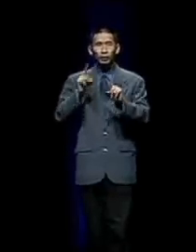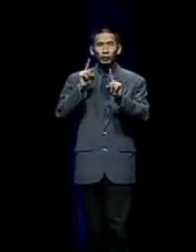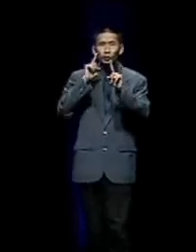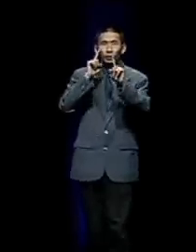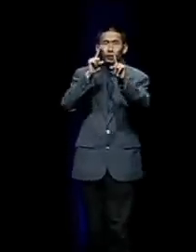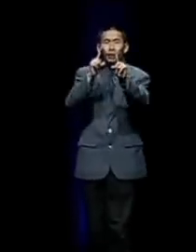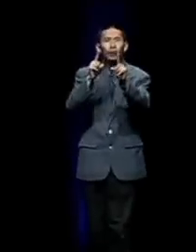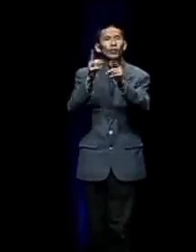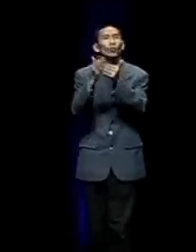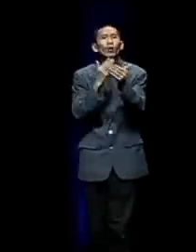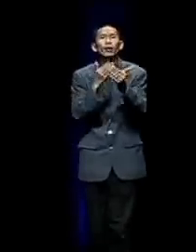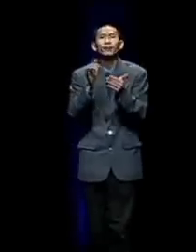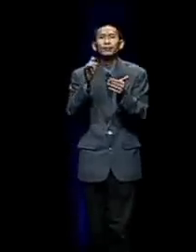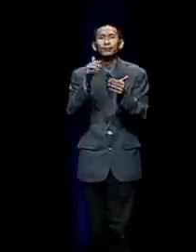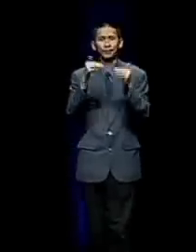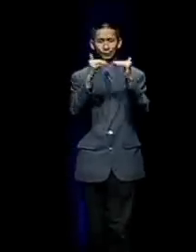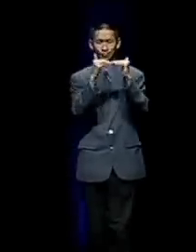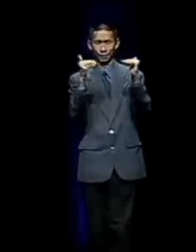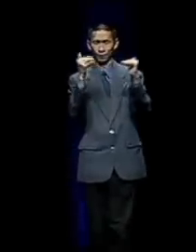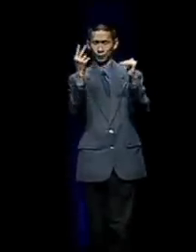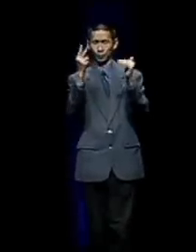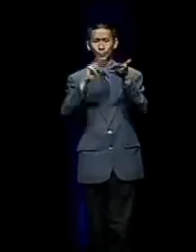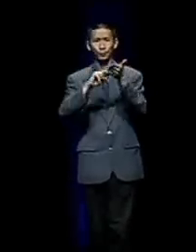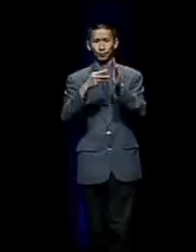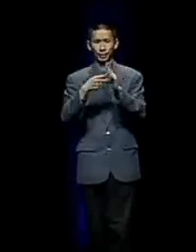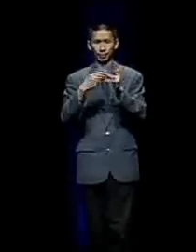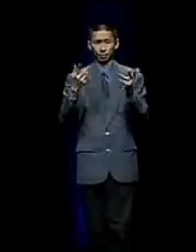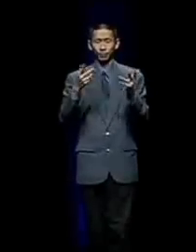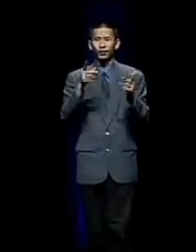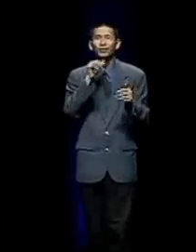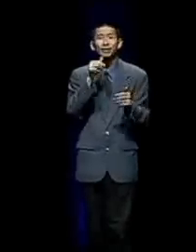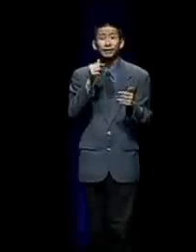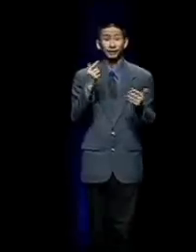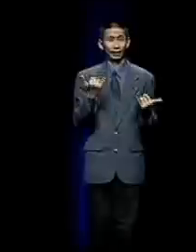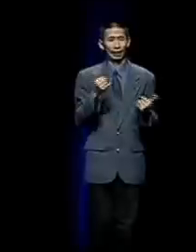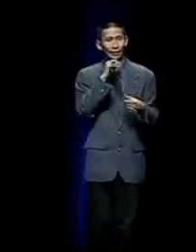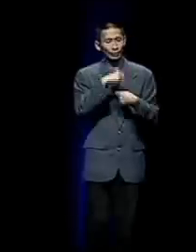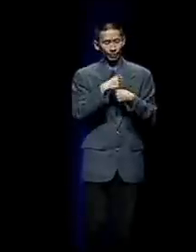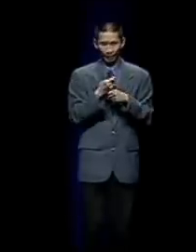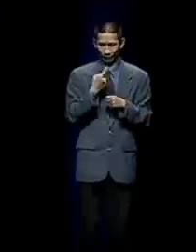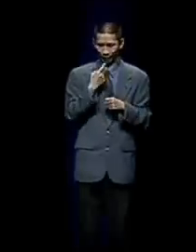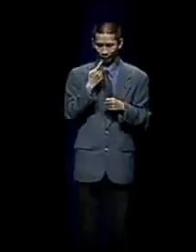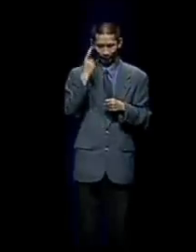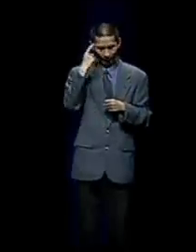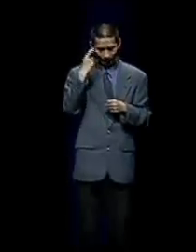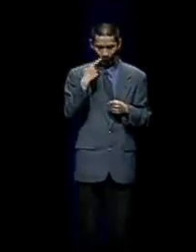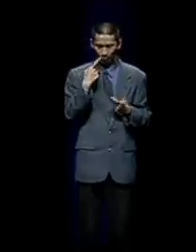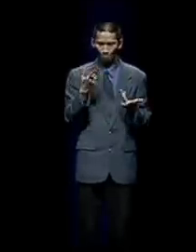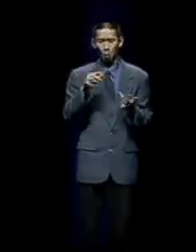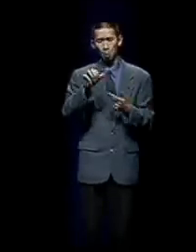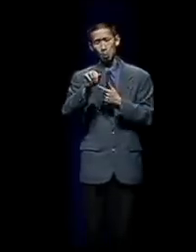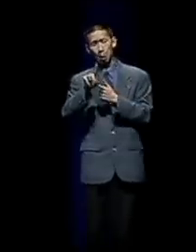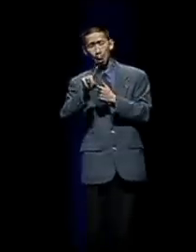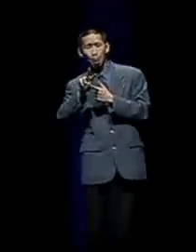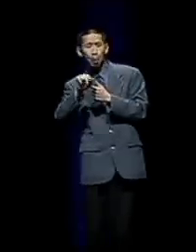means. Okay? It doesn't make sense to say an advanced person is someone that does really well at a low level.